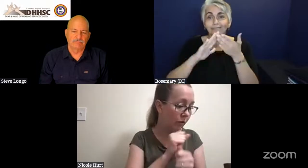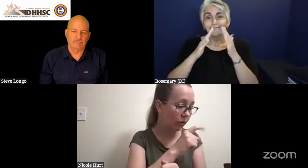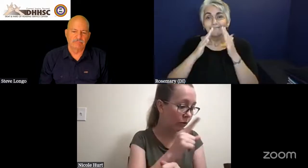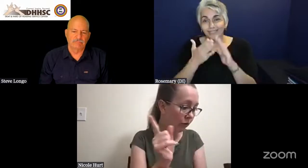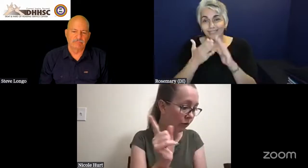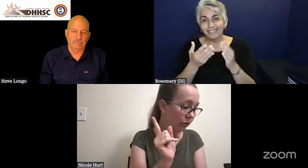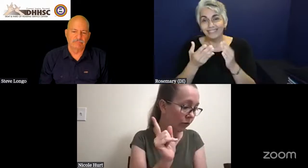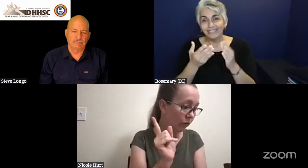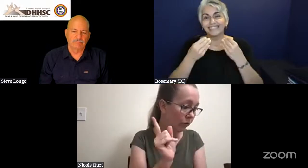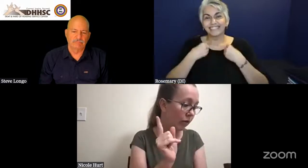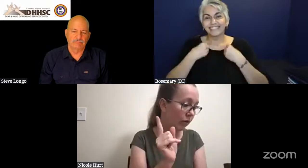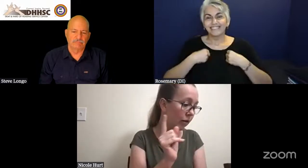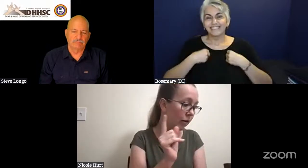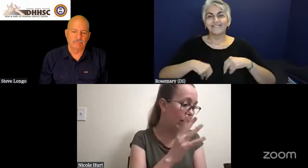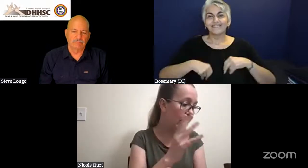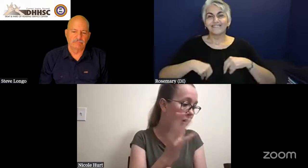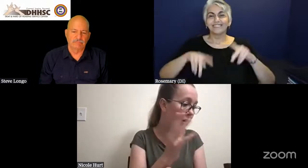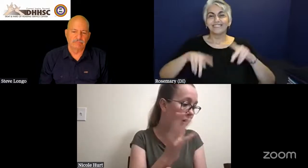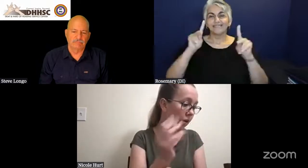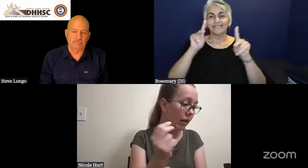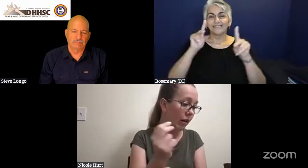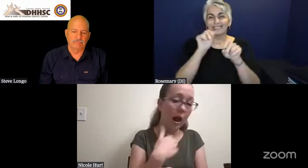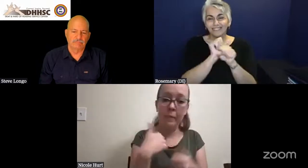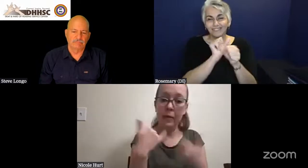board and staff and